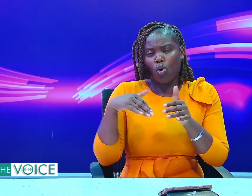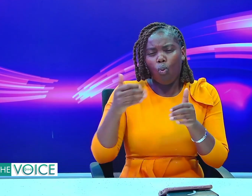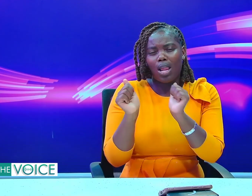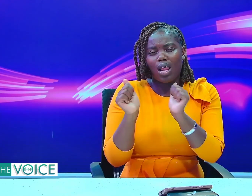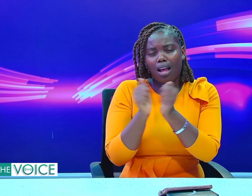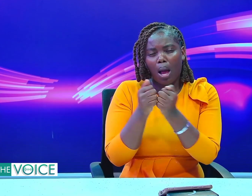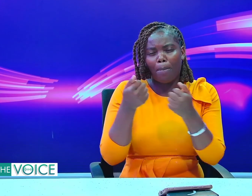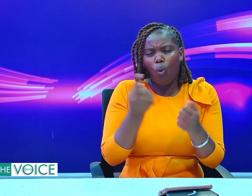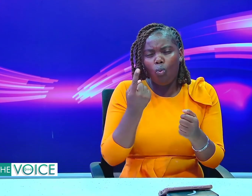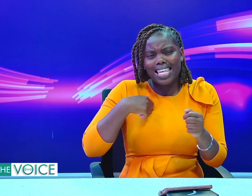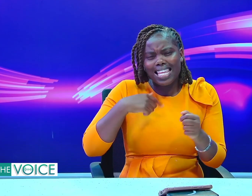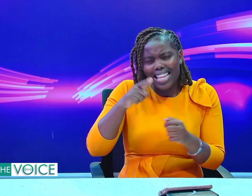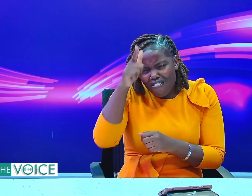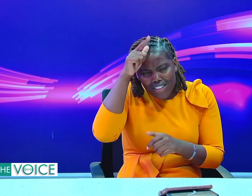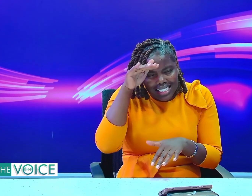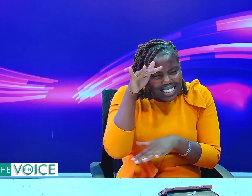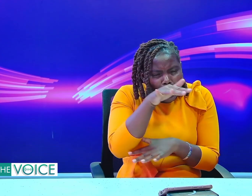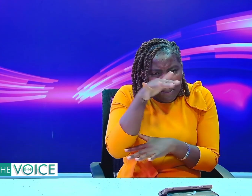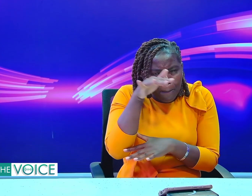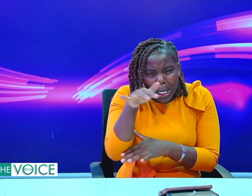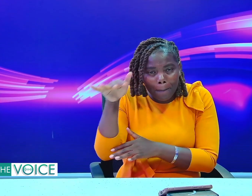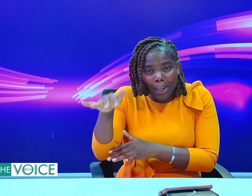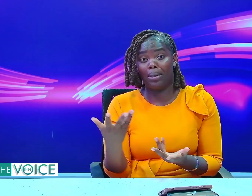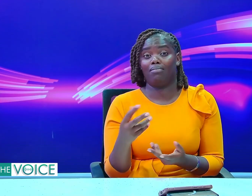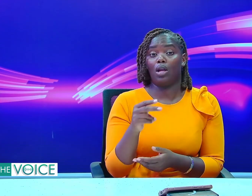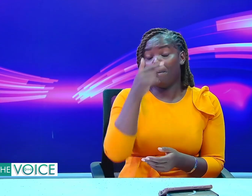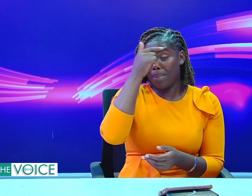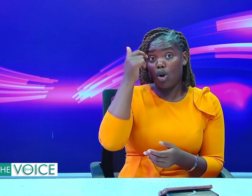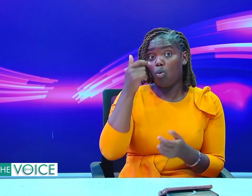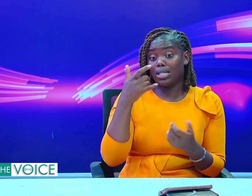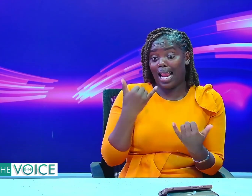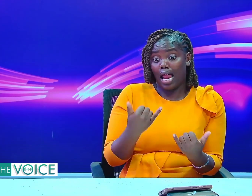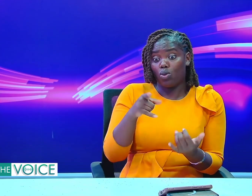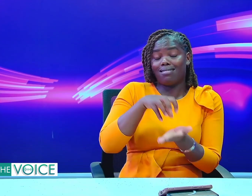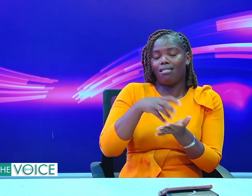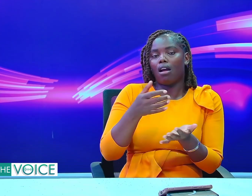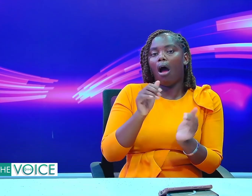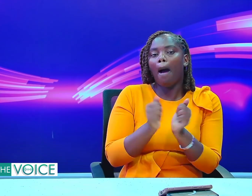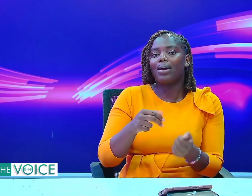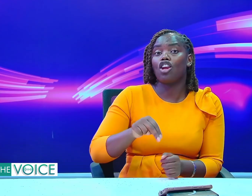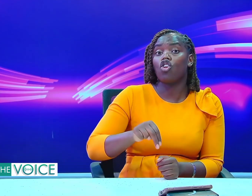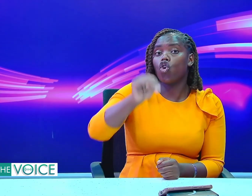different stories, and people were saying this always happens deep in the rural areas where these